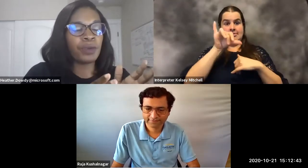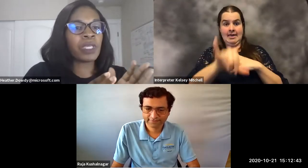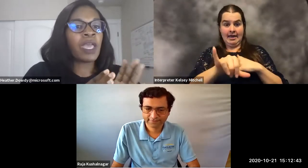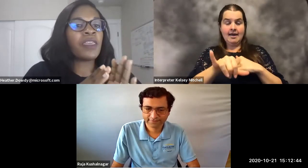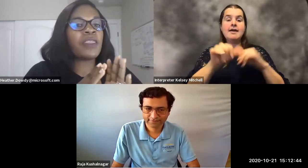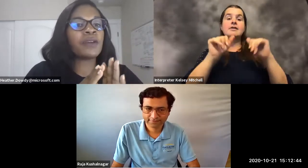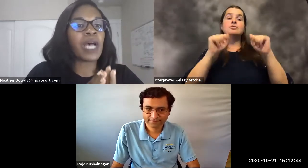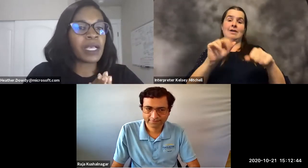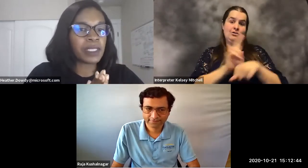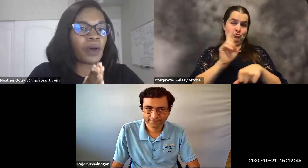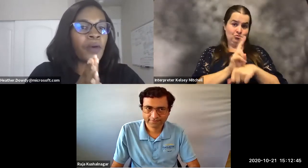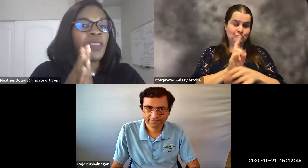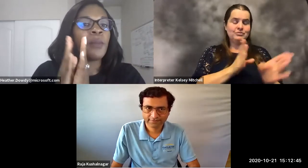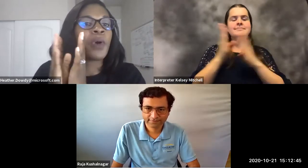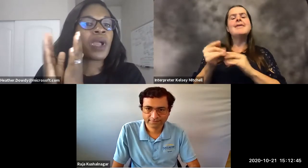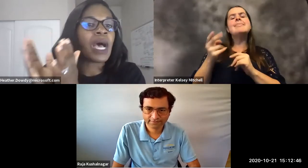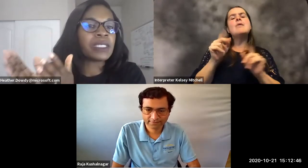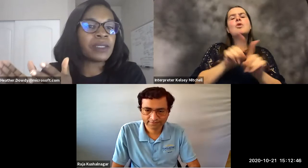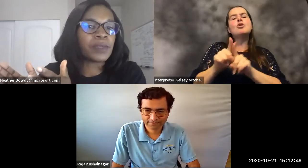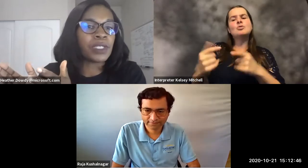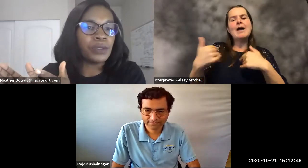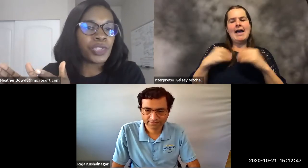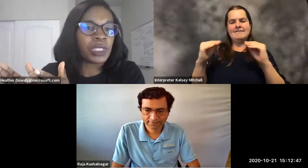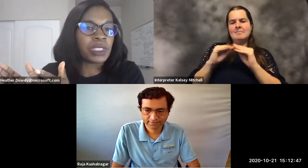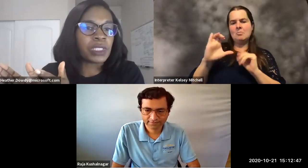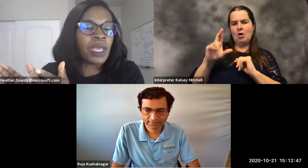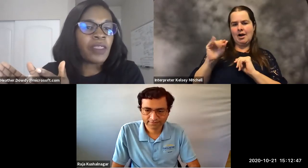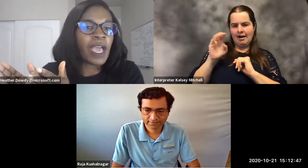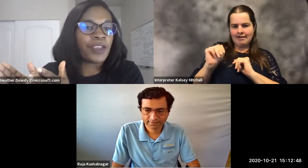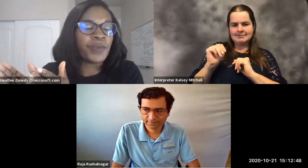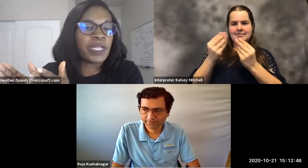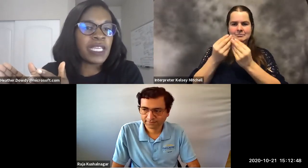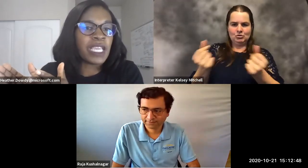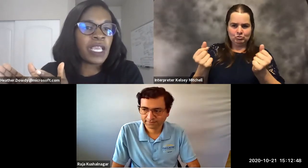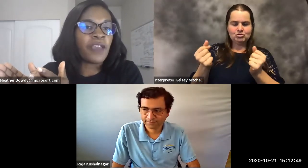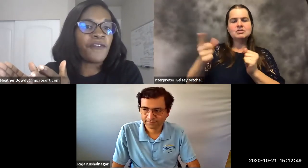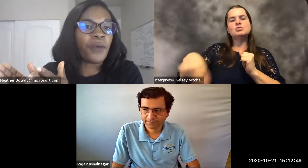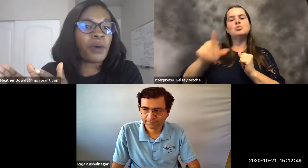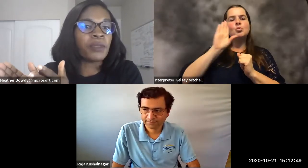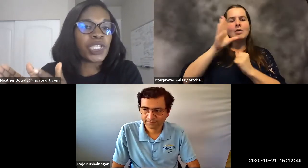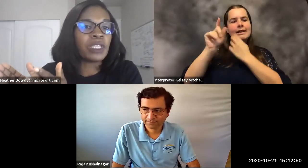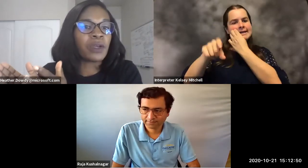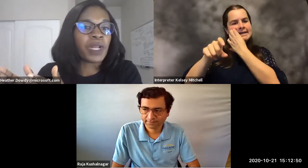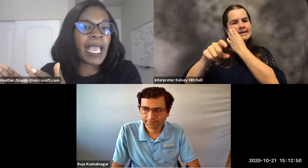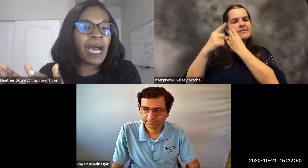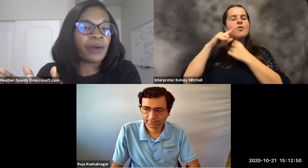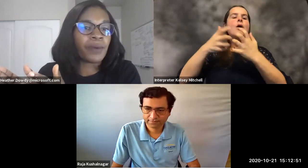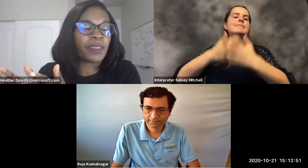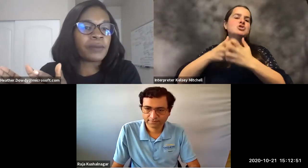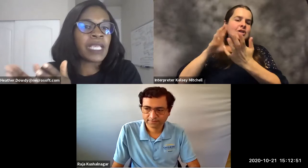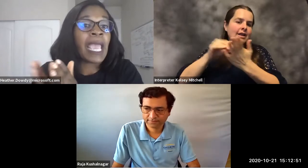can use. Then there's also the more custom solutions that you would need for machine